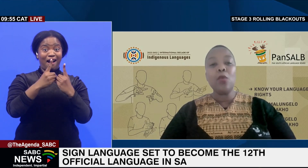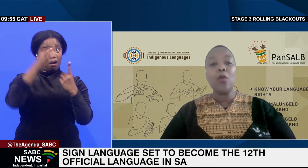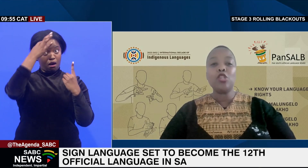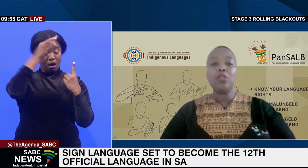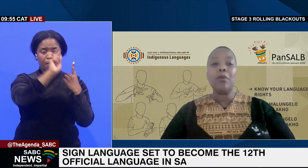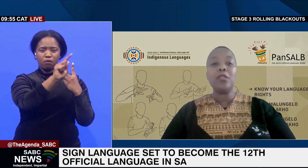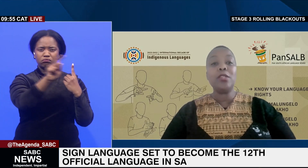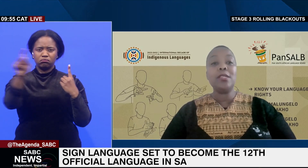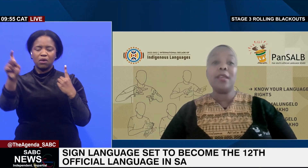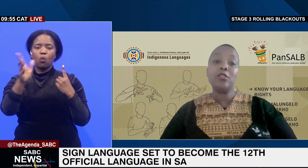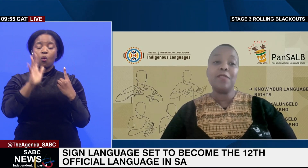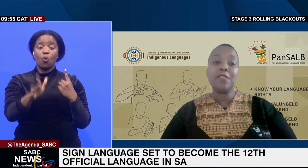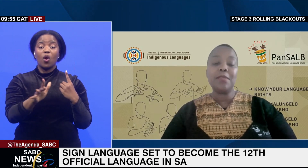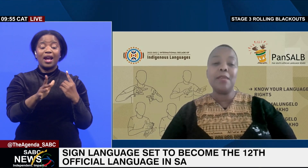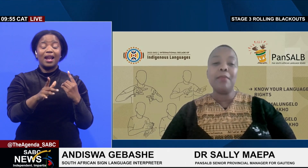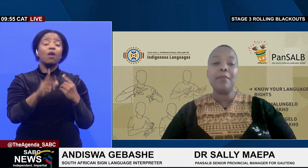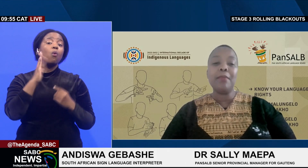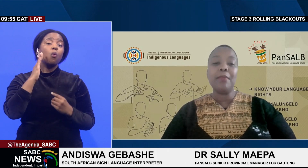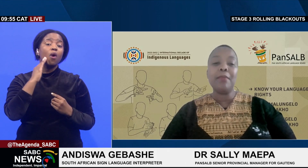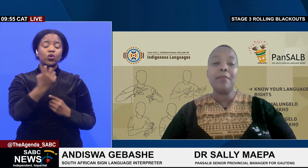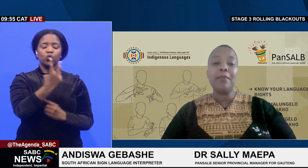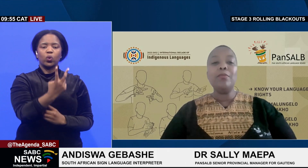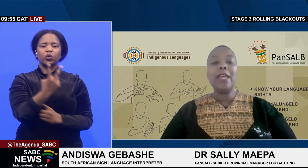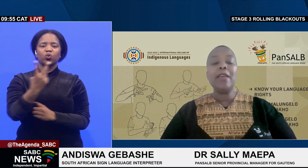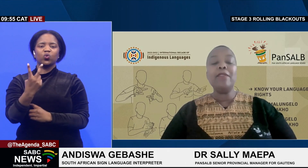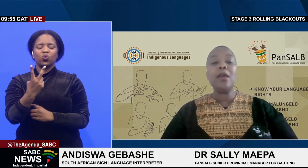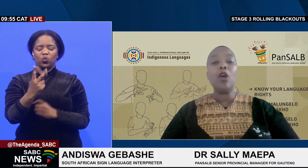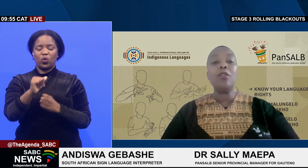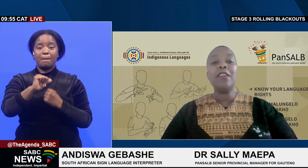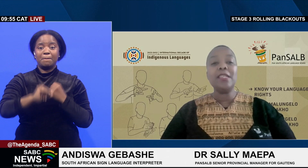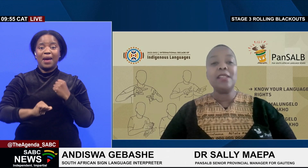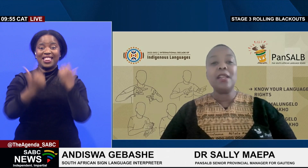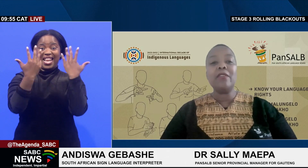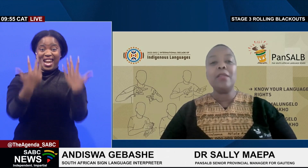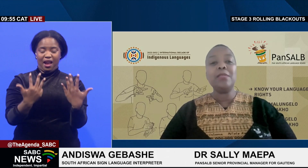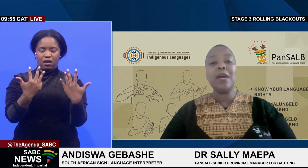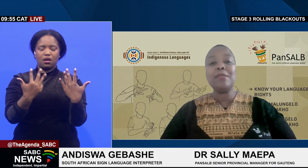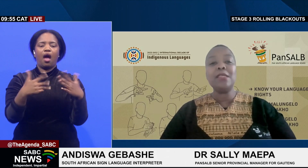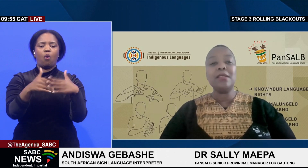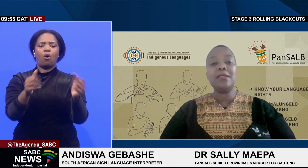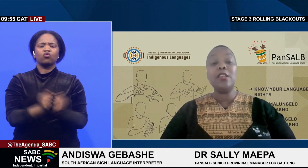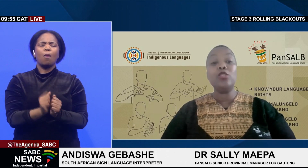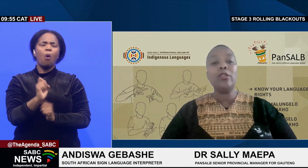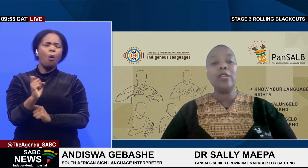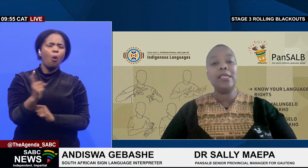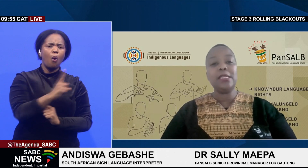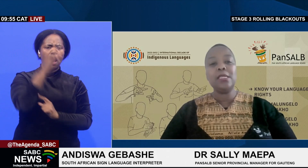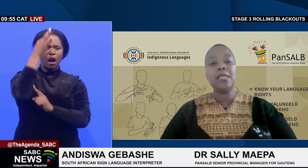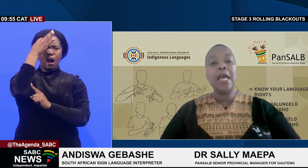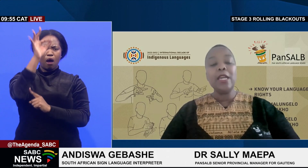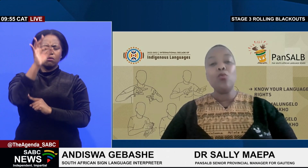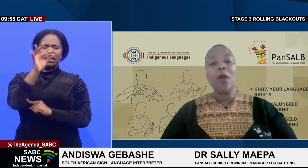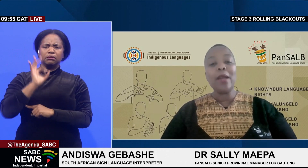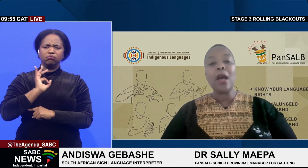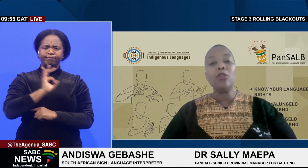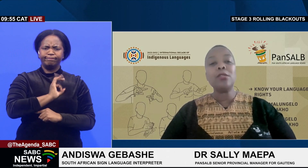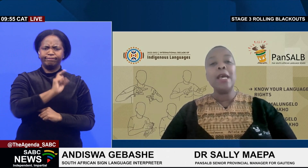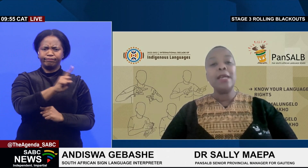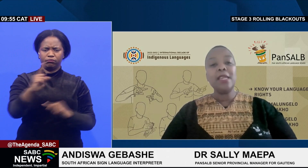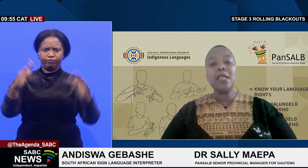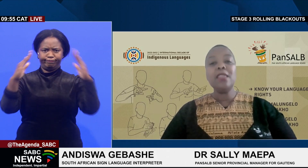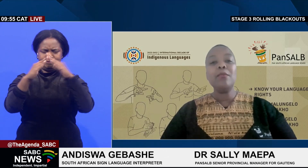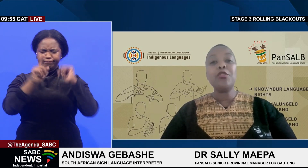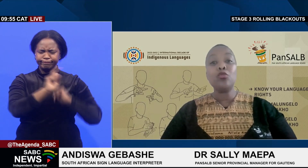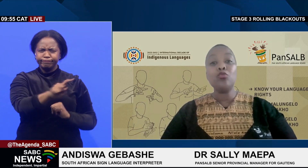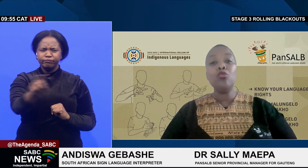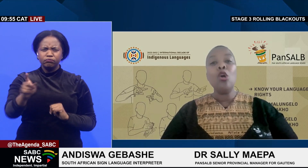having a workshop on the 22nd of September, wherein we'll be having all the national government departments and the state-owned entities in one house,